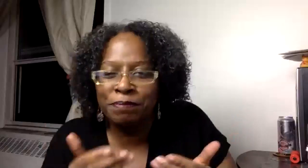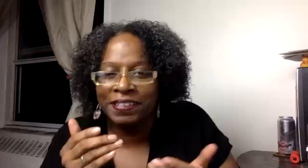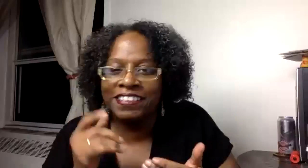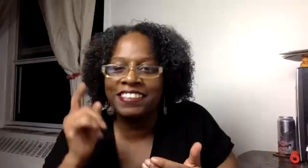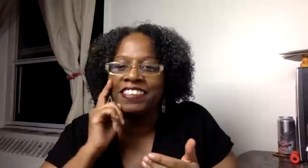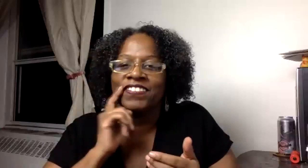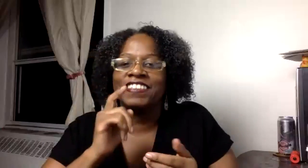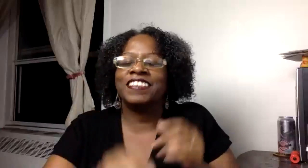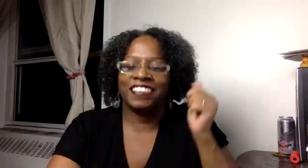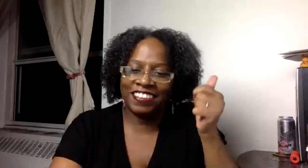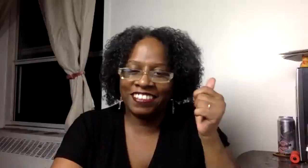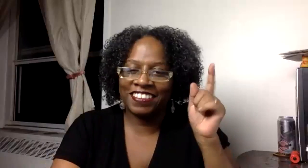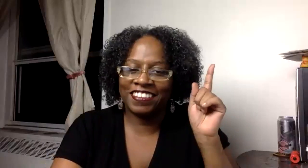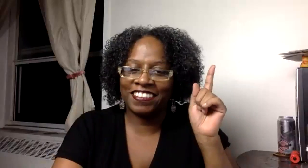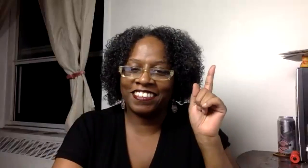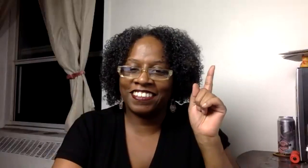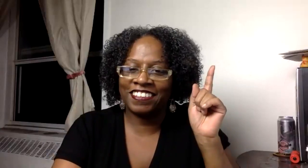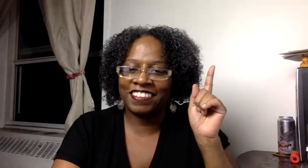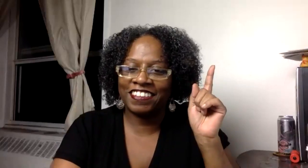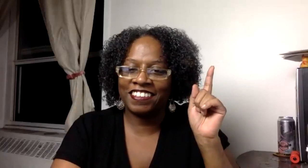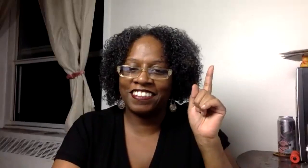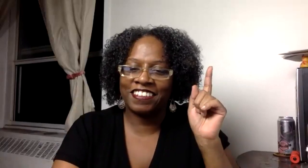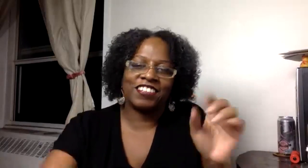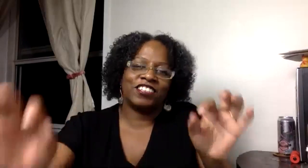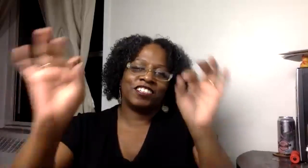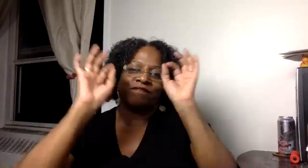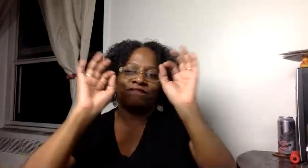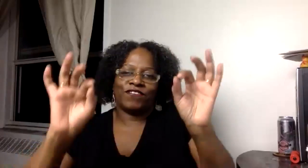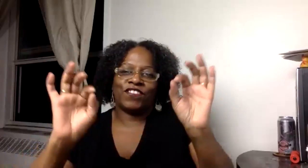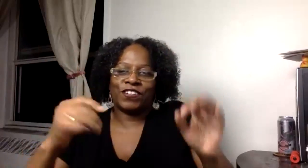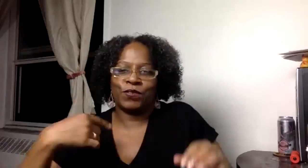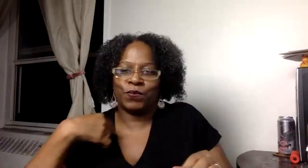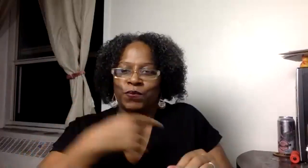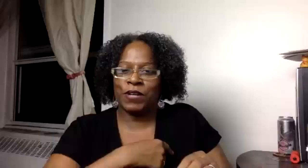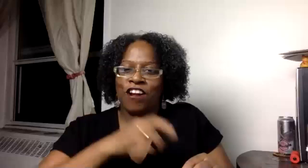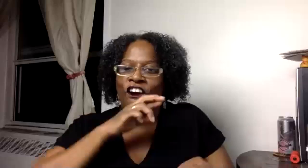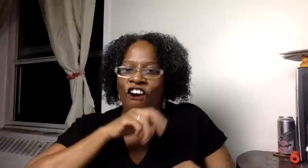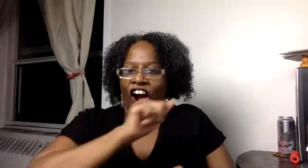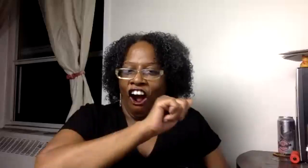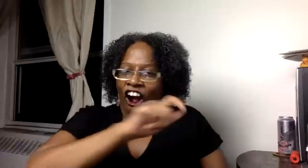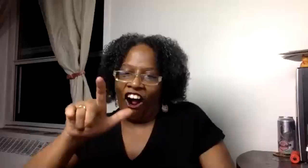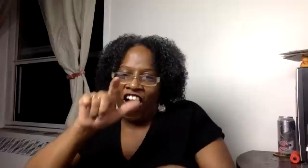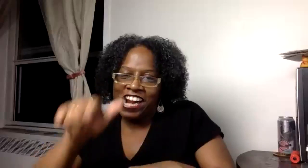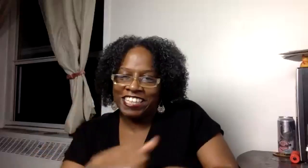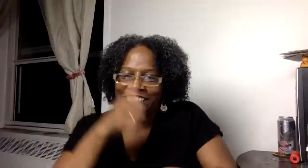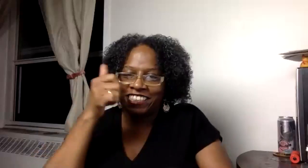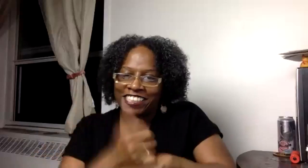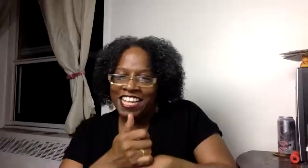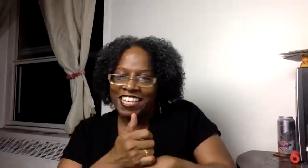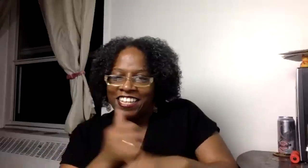This meeting is being recorded. By continuing to be in the meeting, you are consenting to be recorded. Alert. M. Lisa Lockley